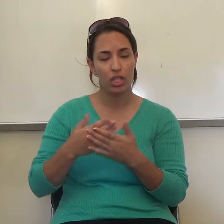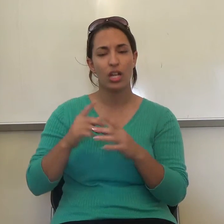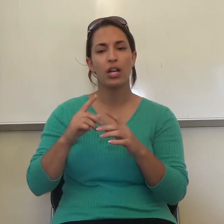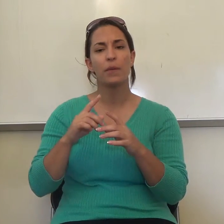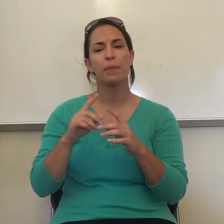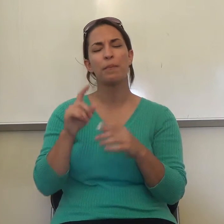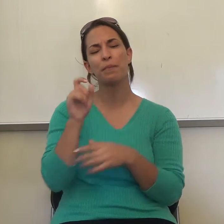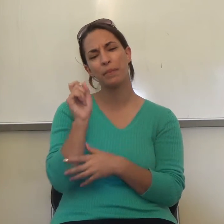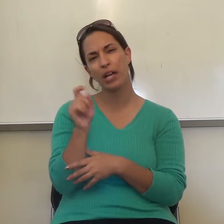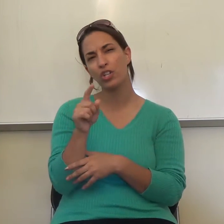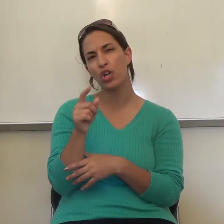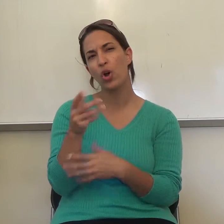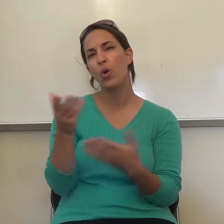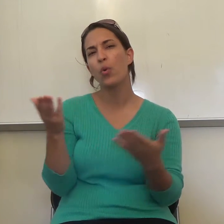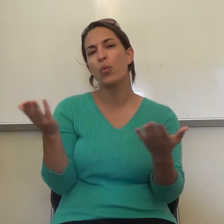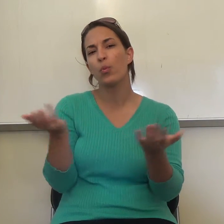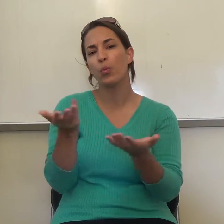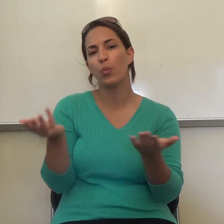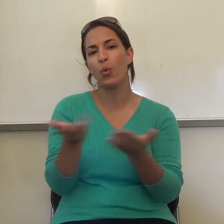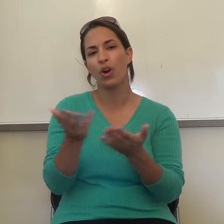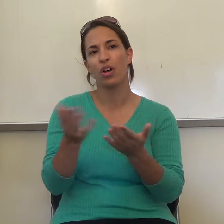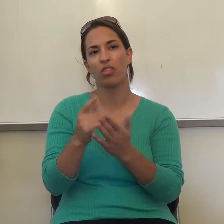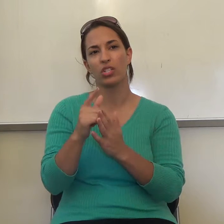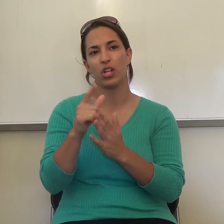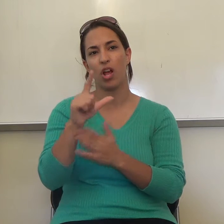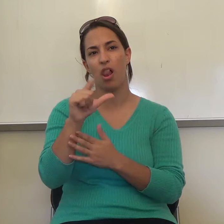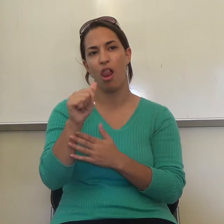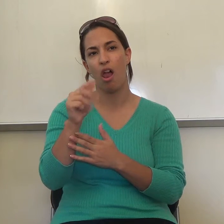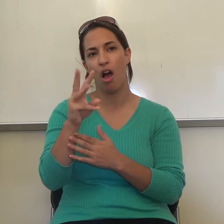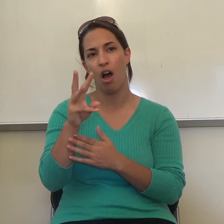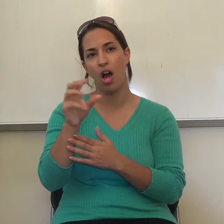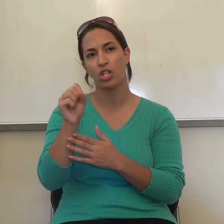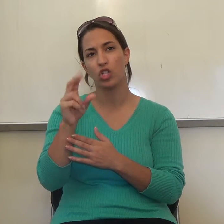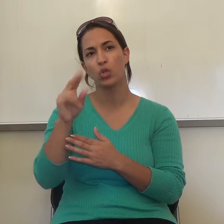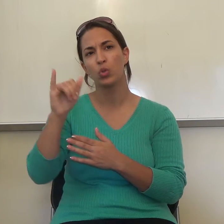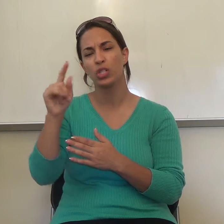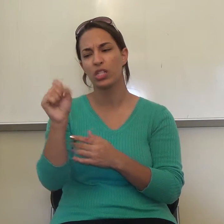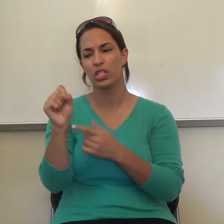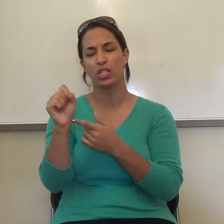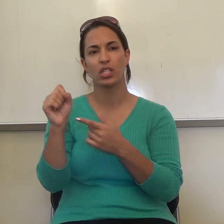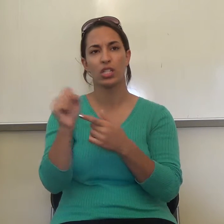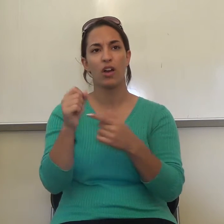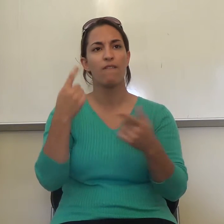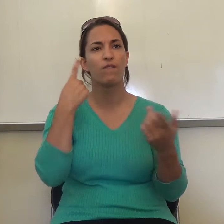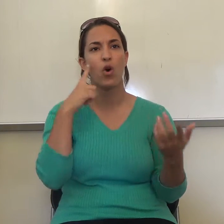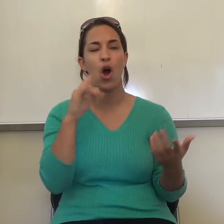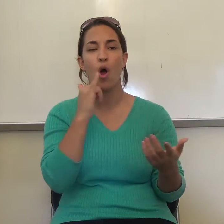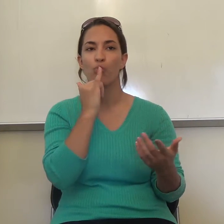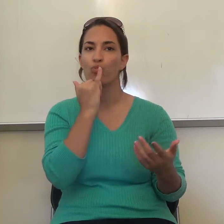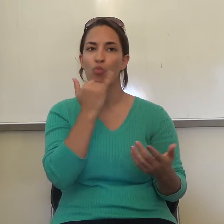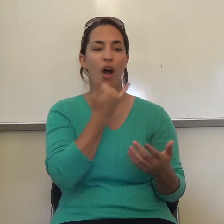these lawsuits? Are these death lawsuits for wrongful death? What kind of lawsuits are